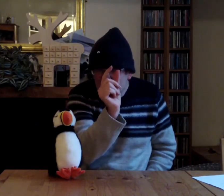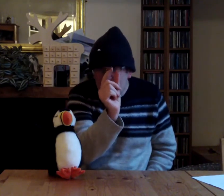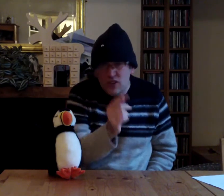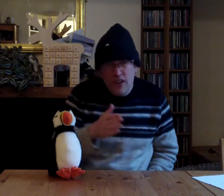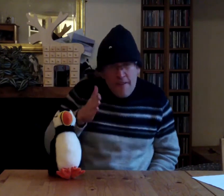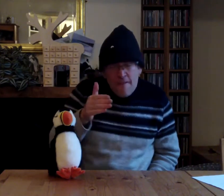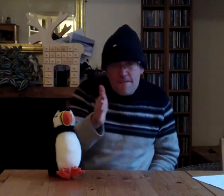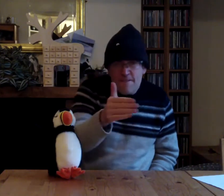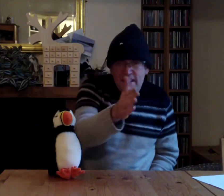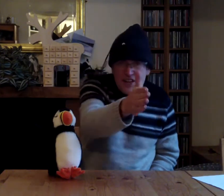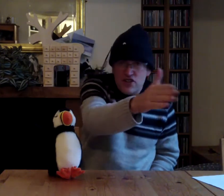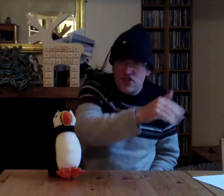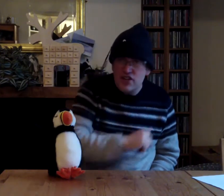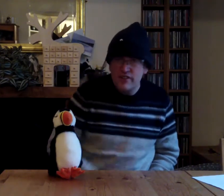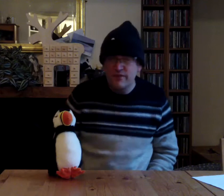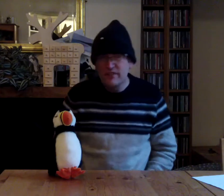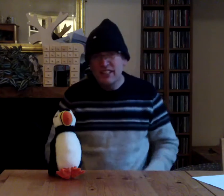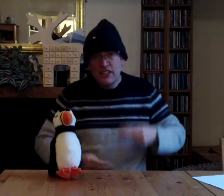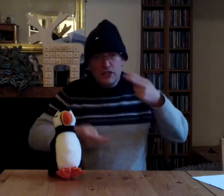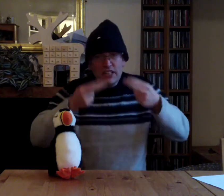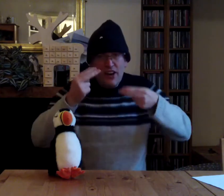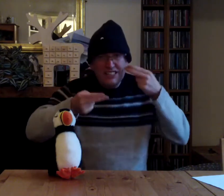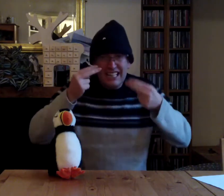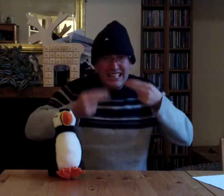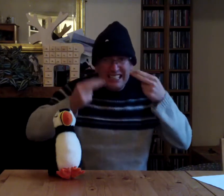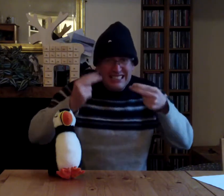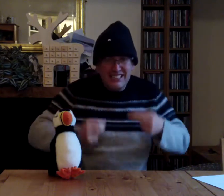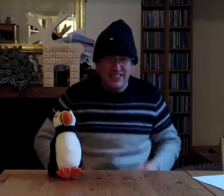little fish. So he likes to eat